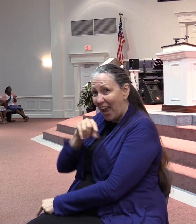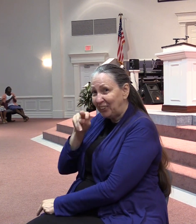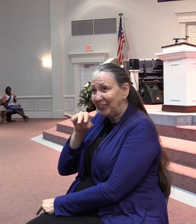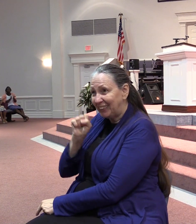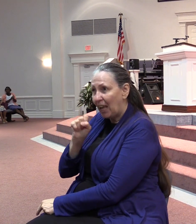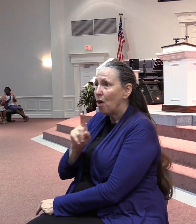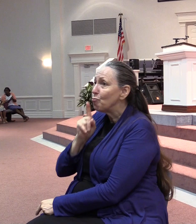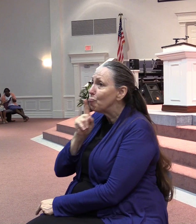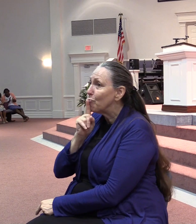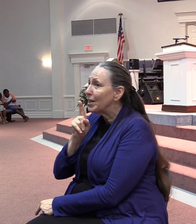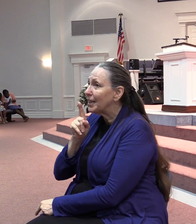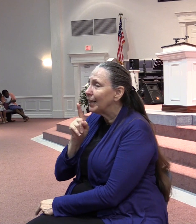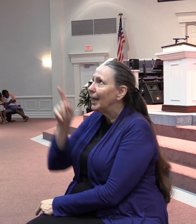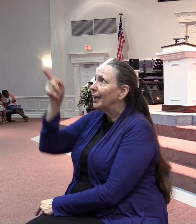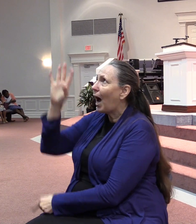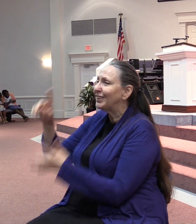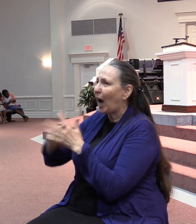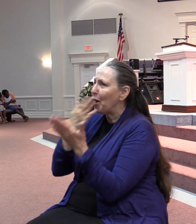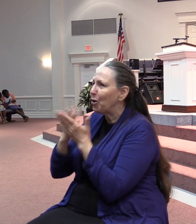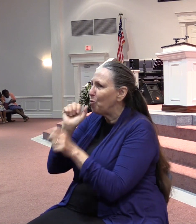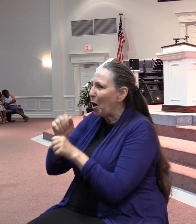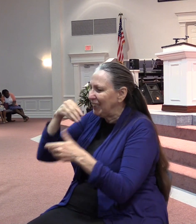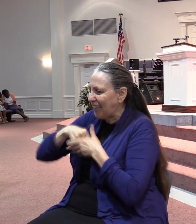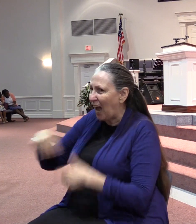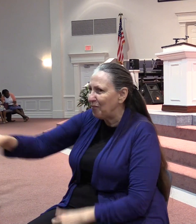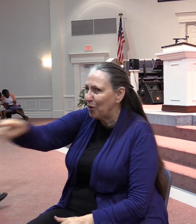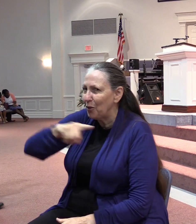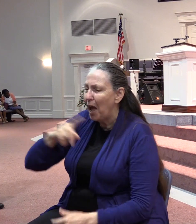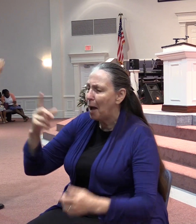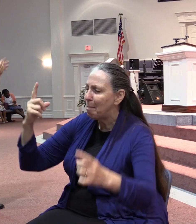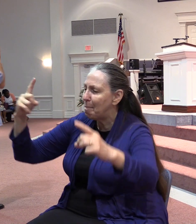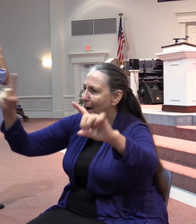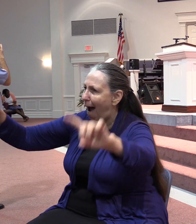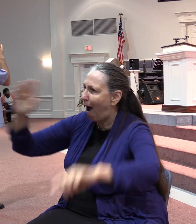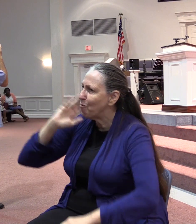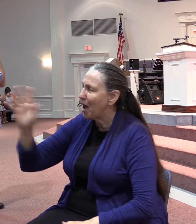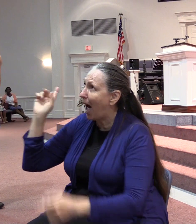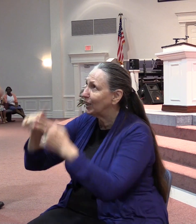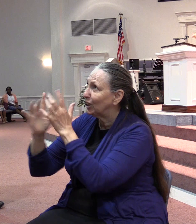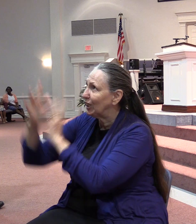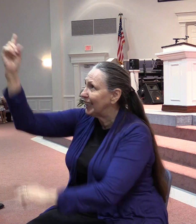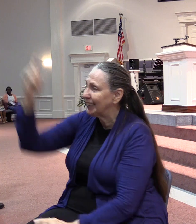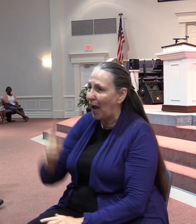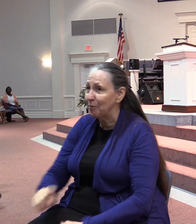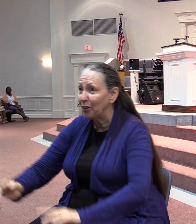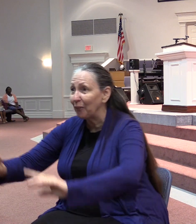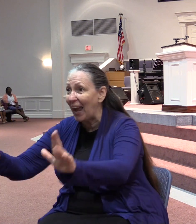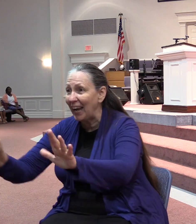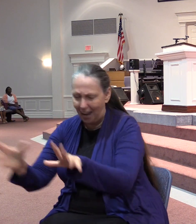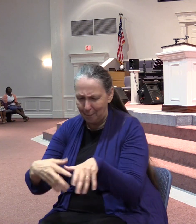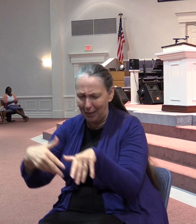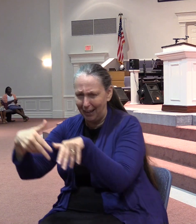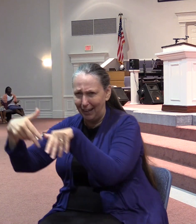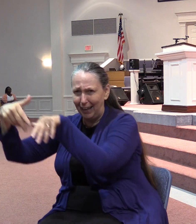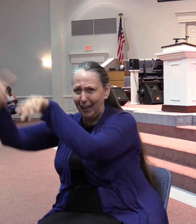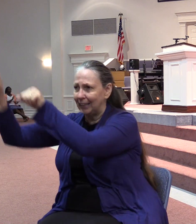reality is, He that hath begun a good work in you shall perform it until the day of Jesus Christ. Don't